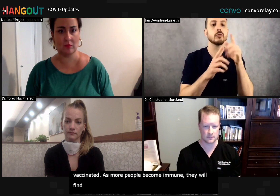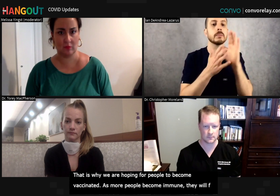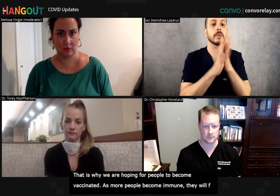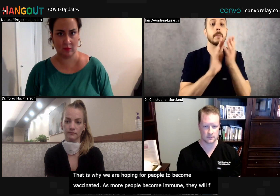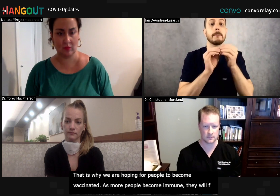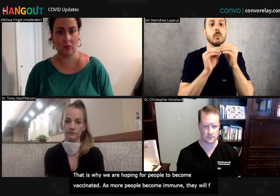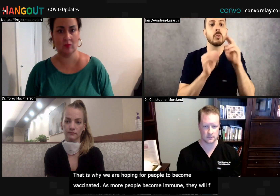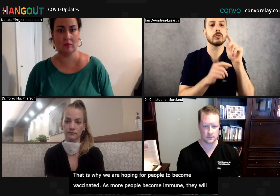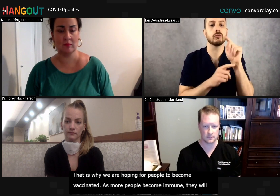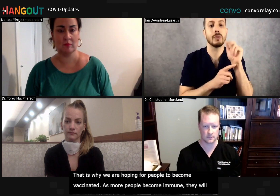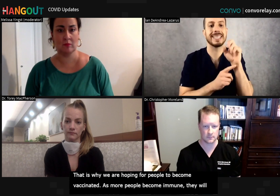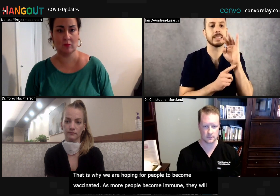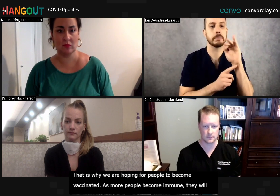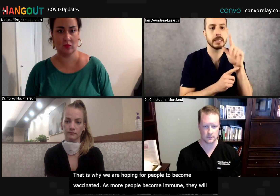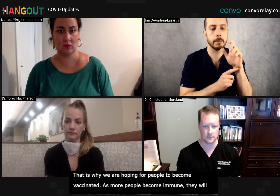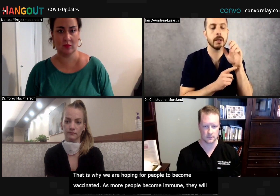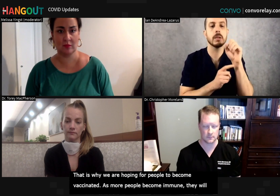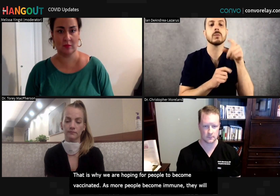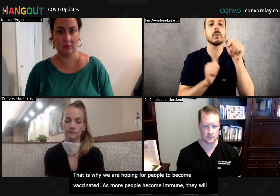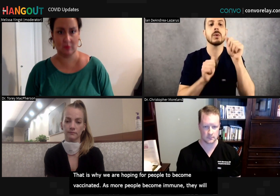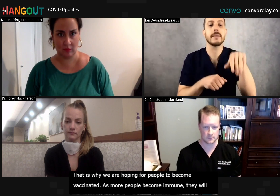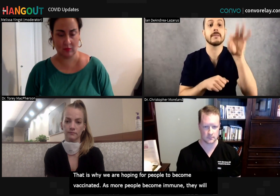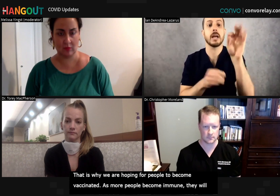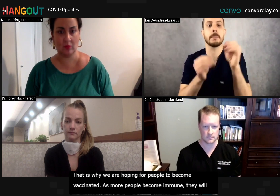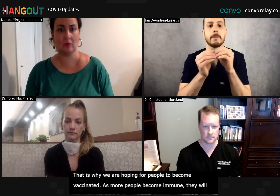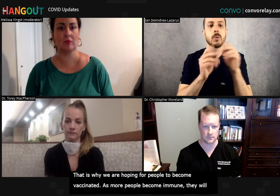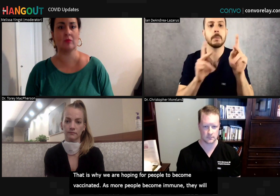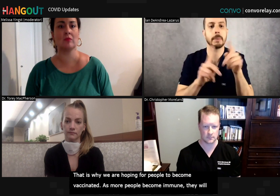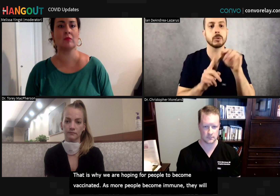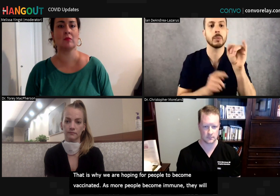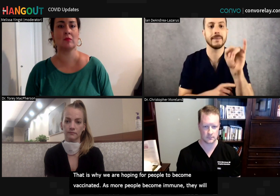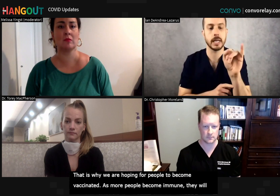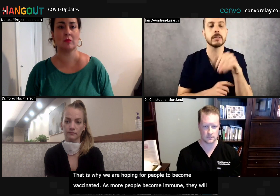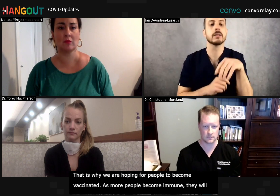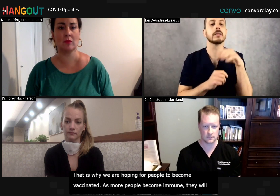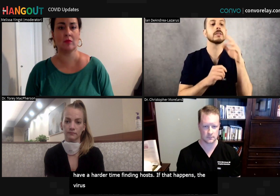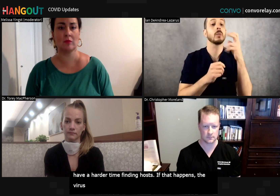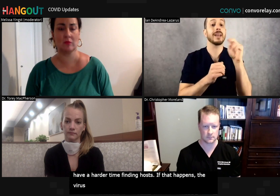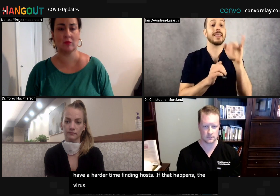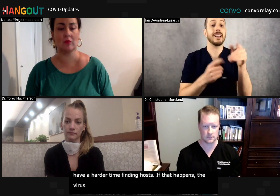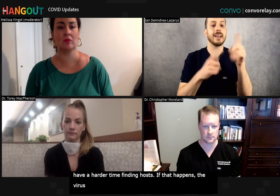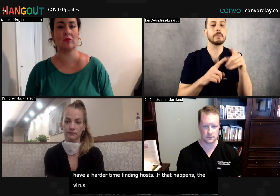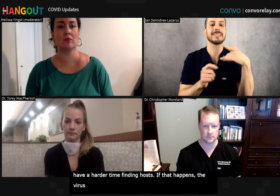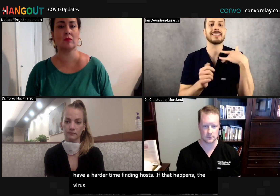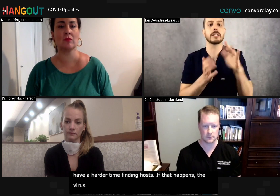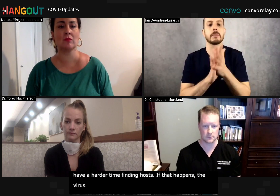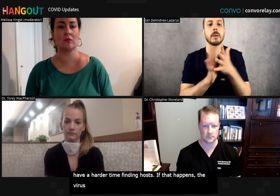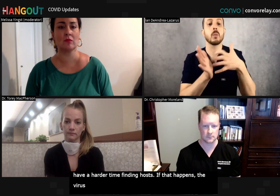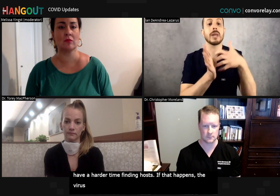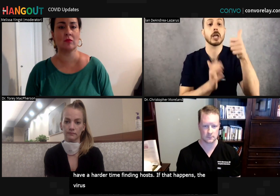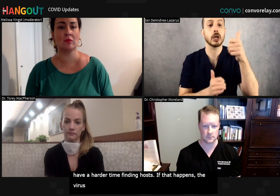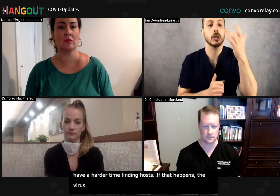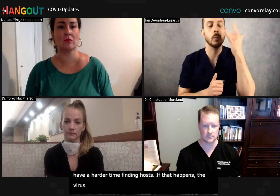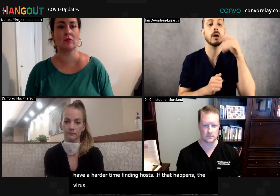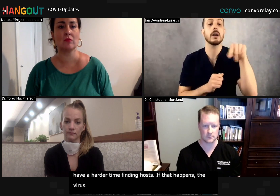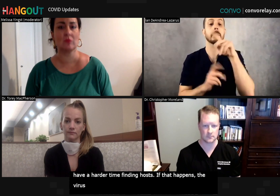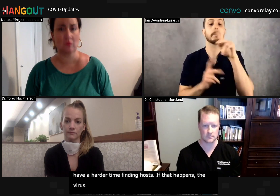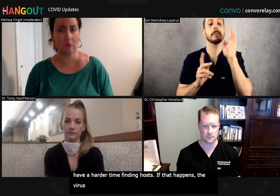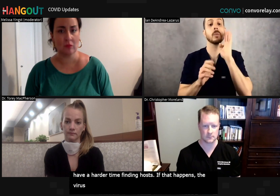has to mutate to become more transmissible. So then it can find more people to infect. And what that happens, it tends